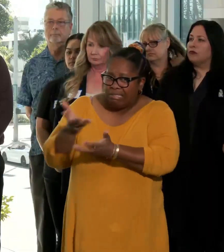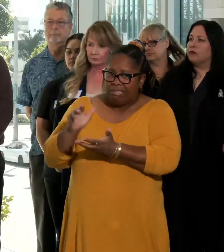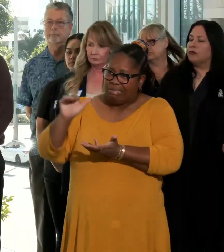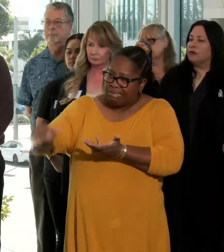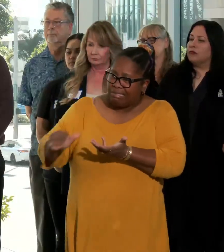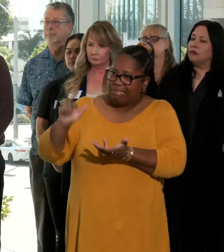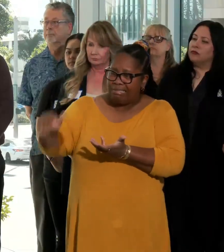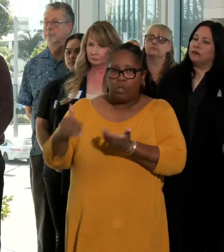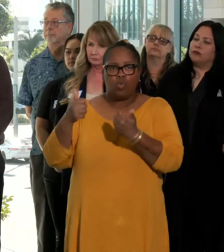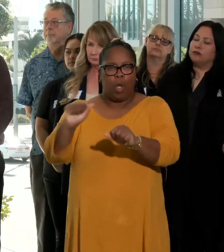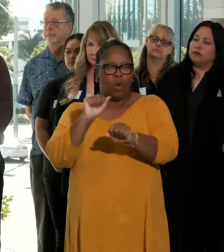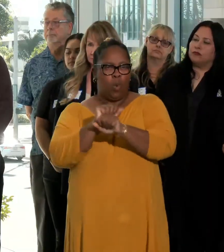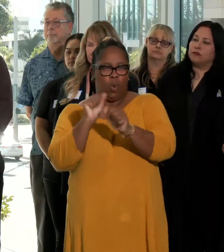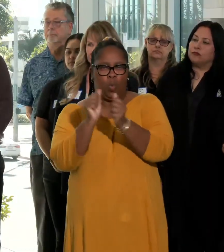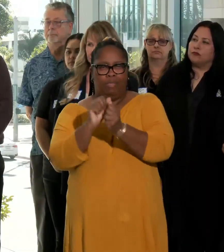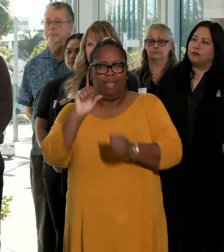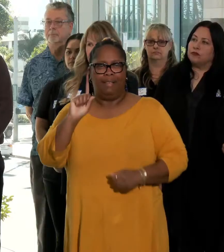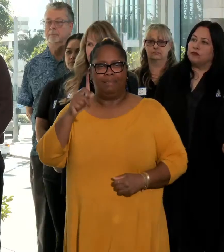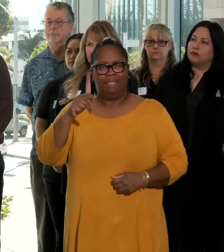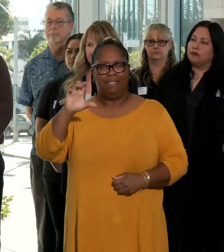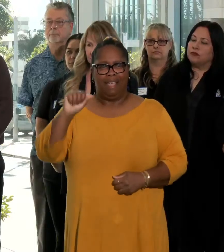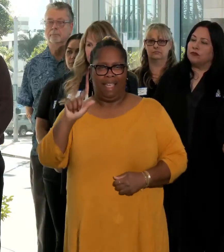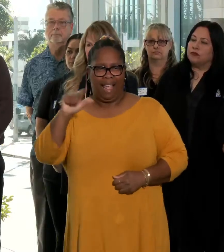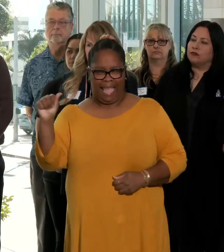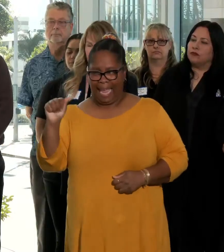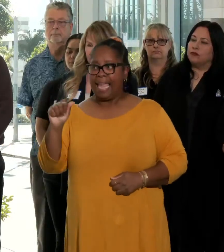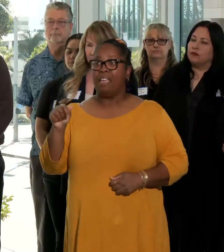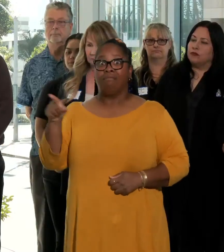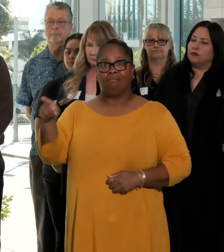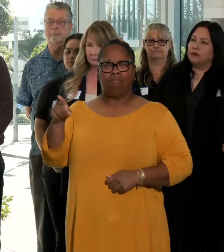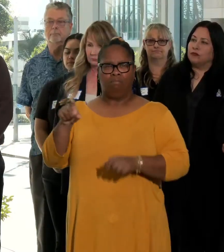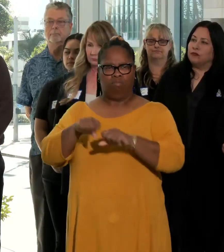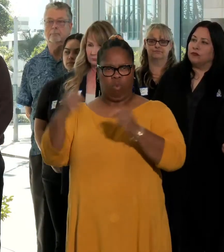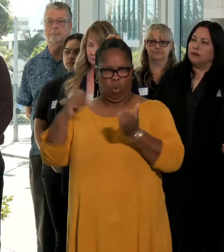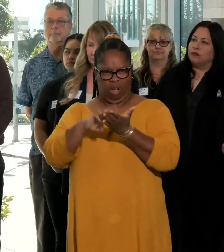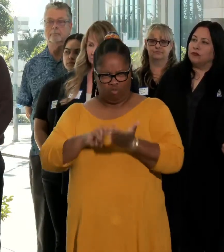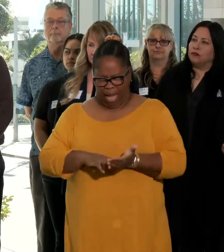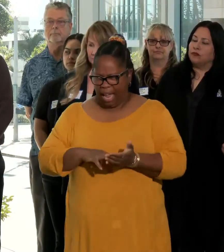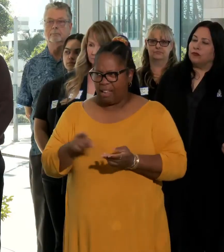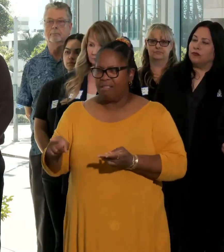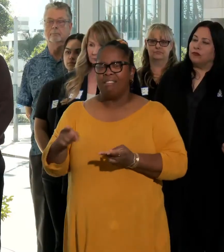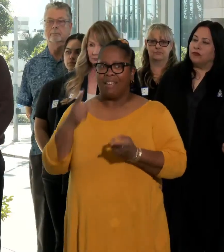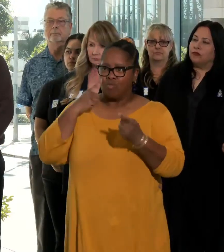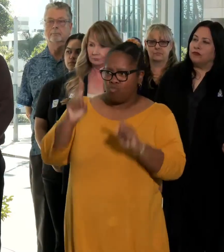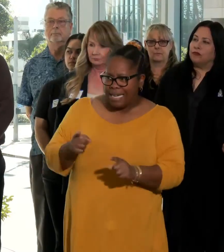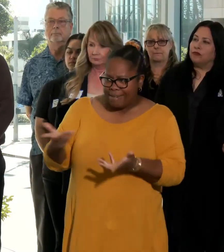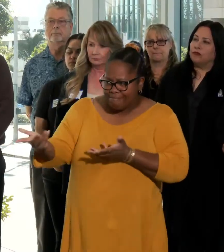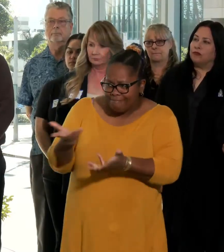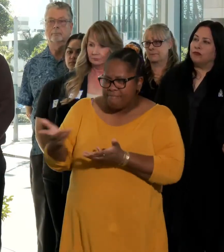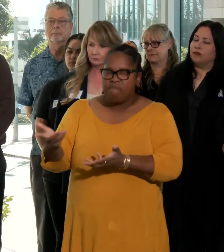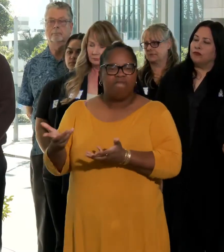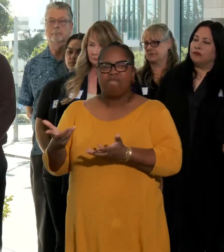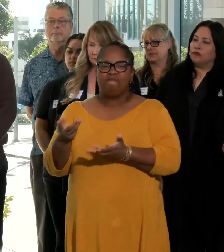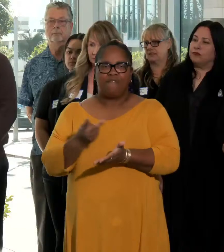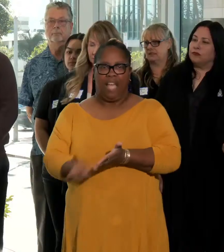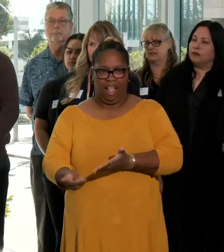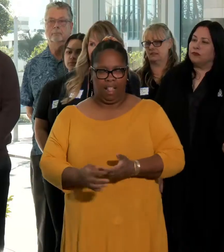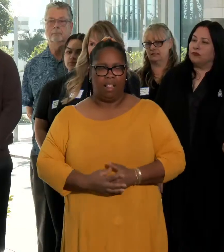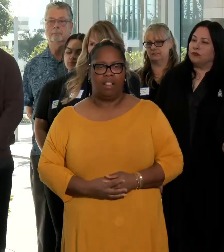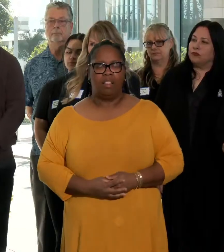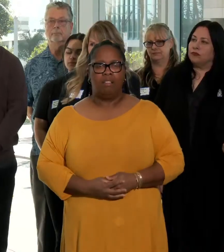with SPCA-LA to correct contract violations and agree in a collaborative agreement. We were